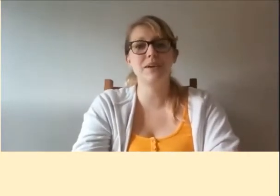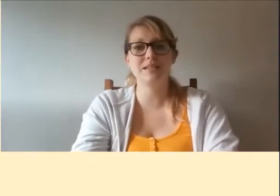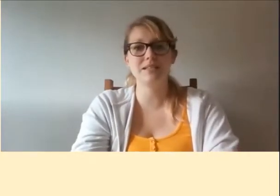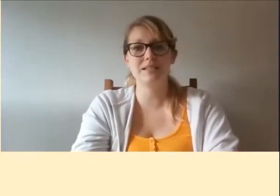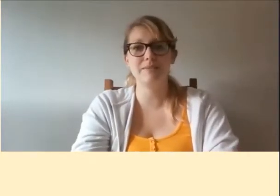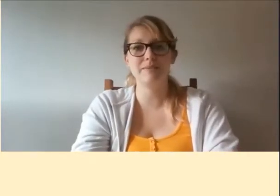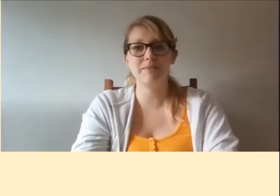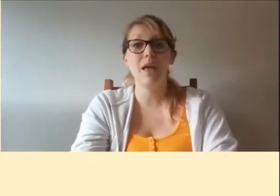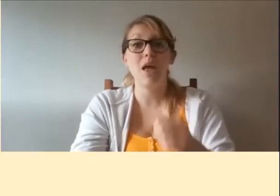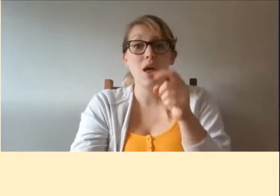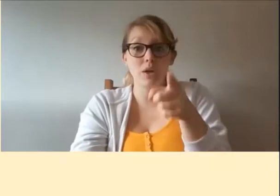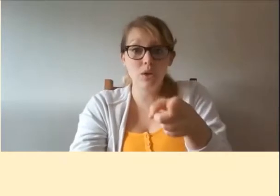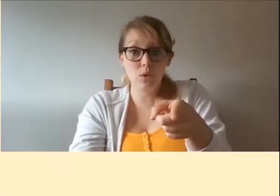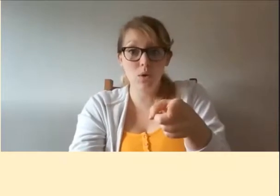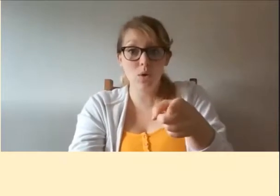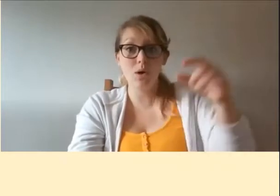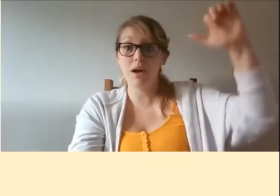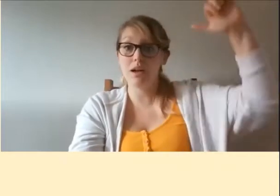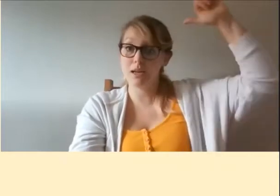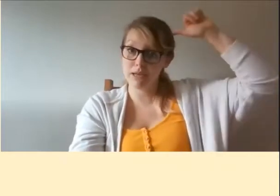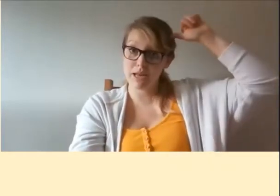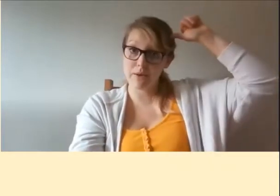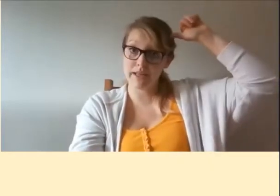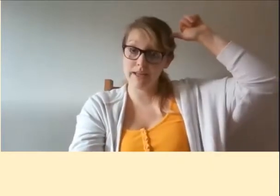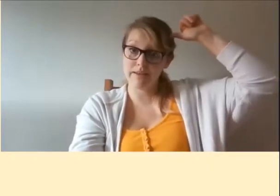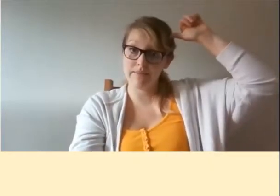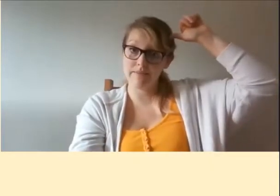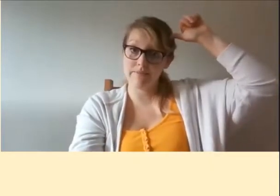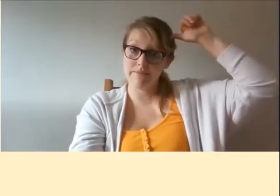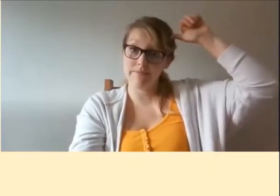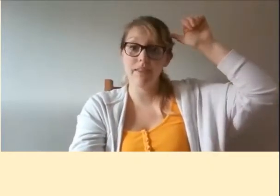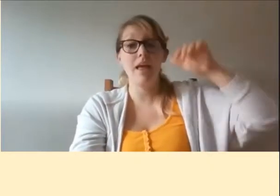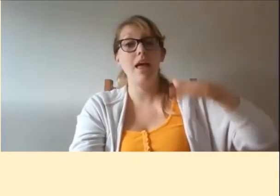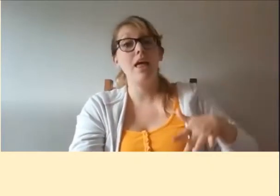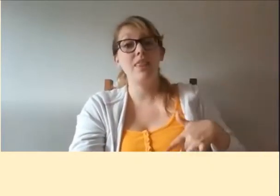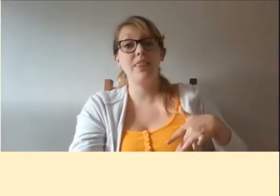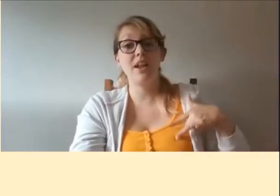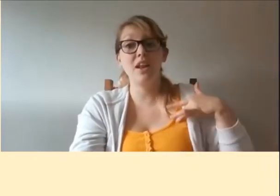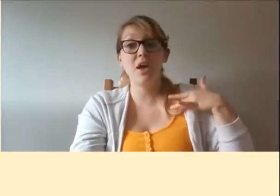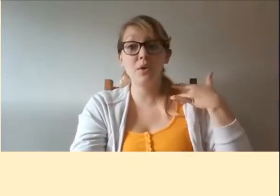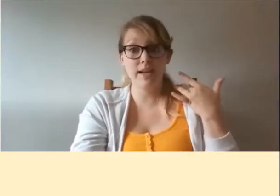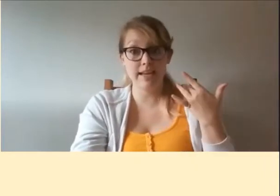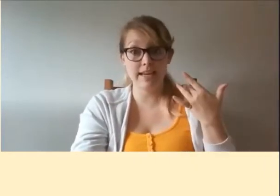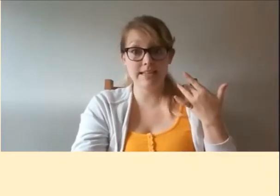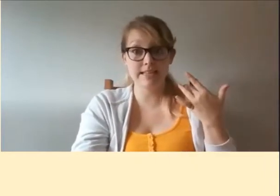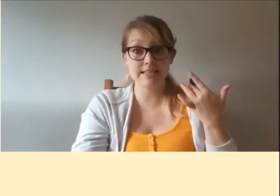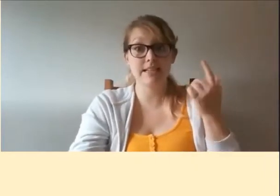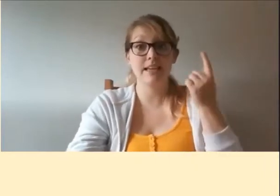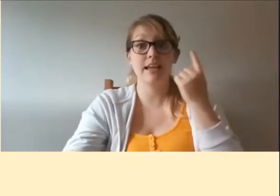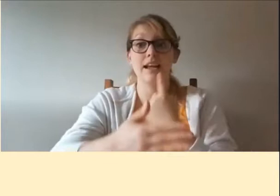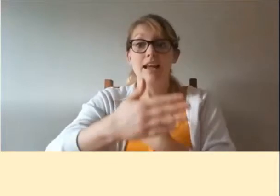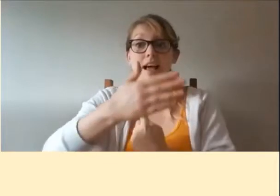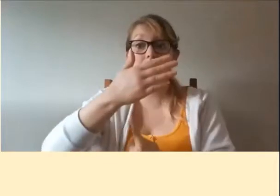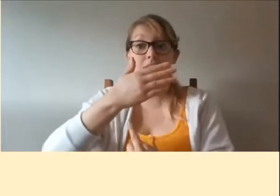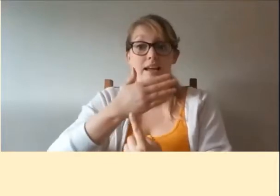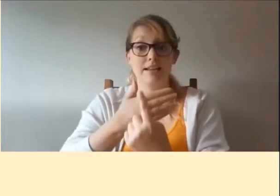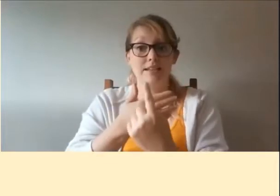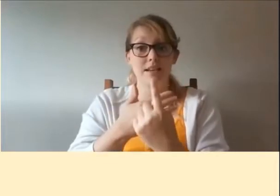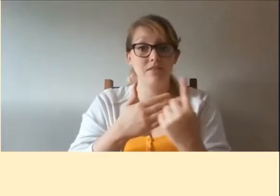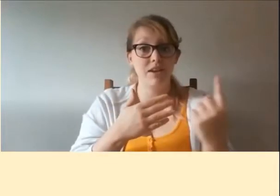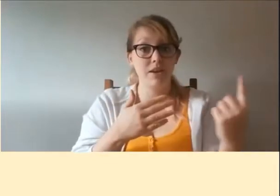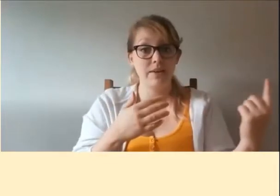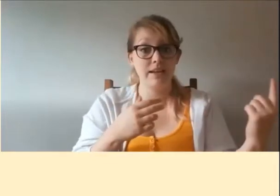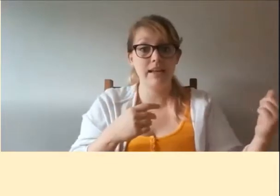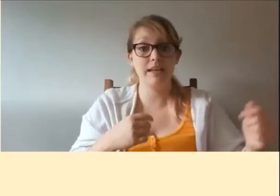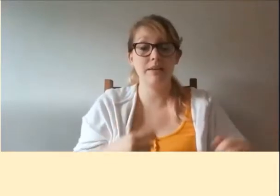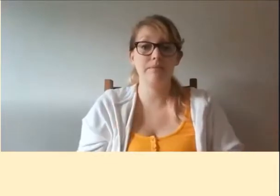the next verse. You're gonna be knowing the loneliest kind